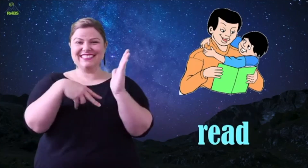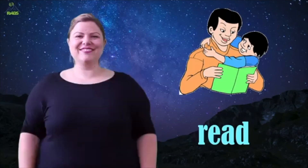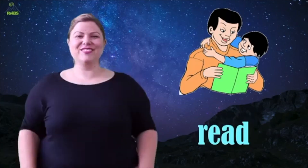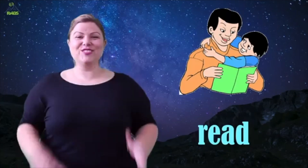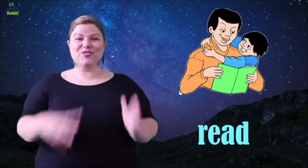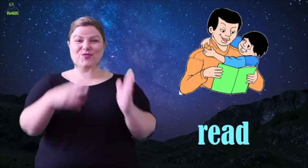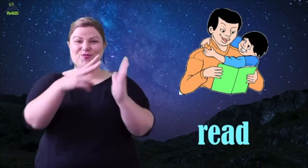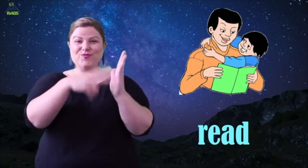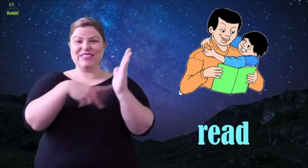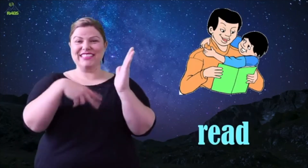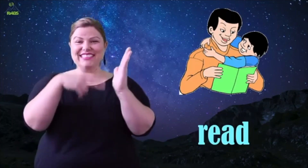Read.